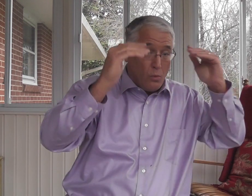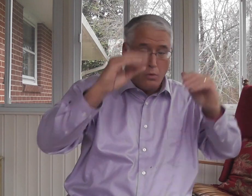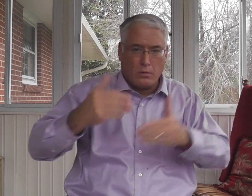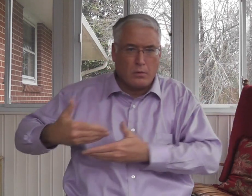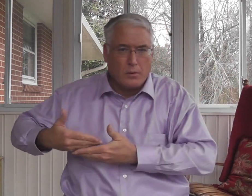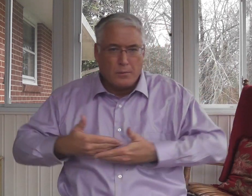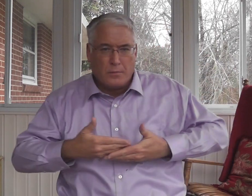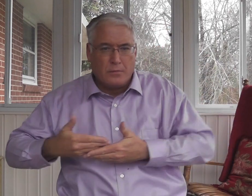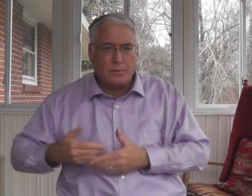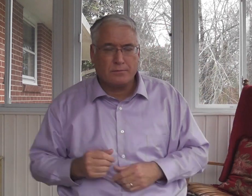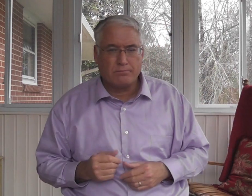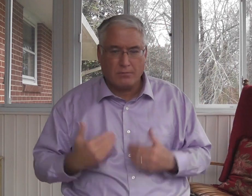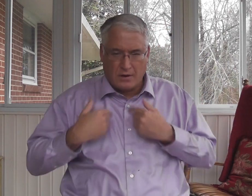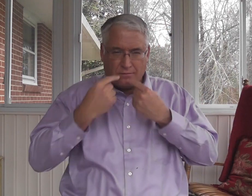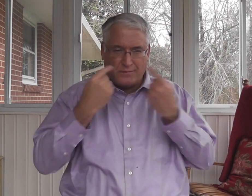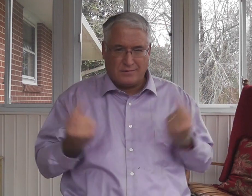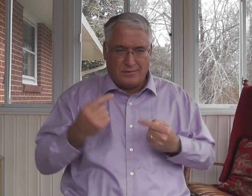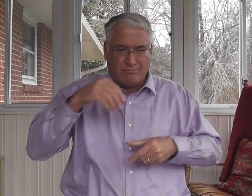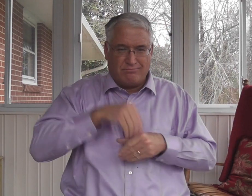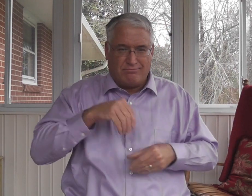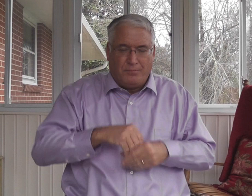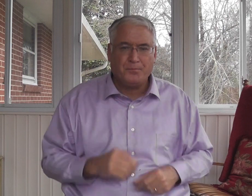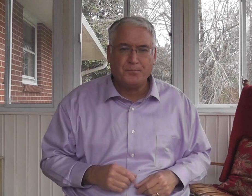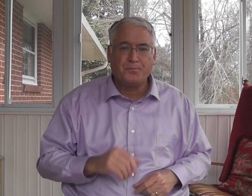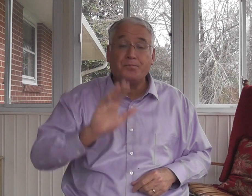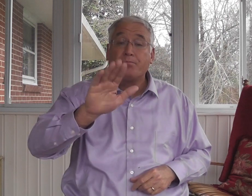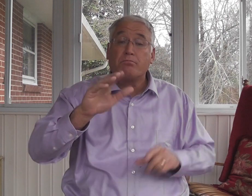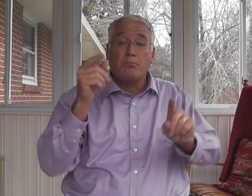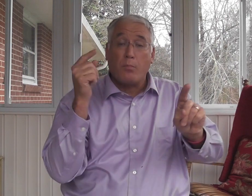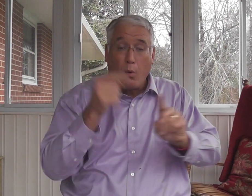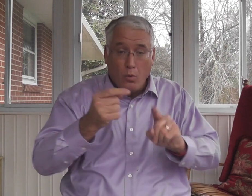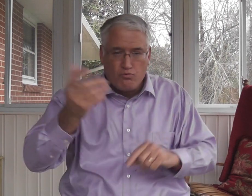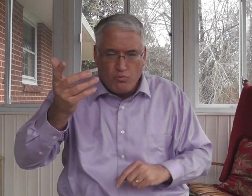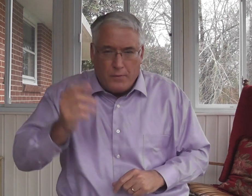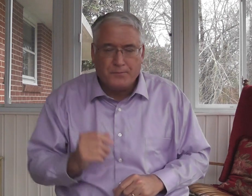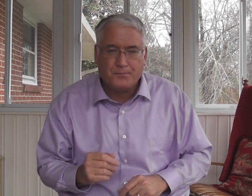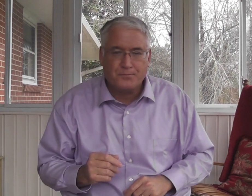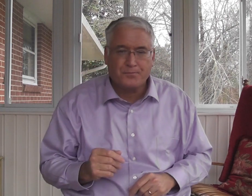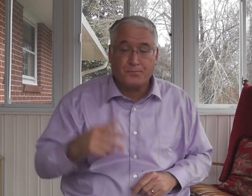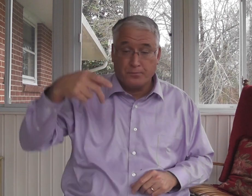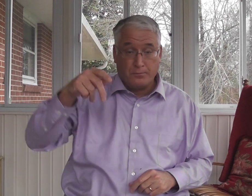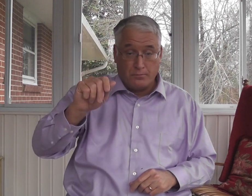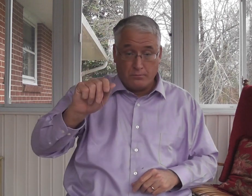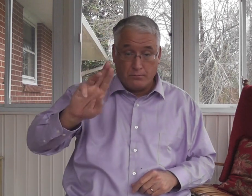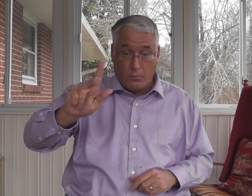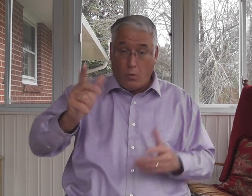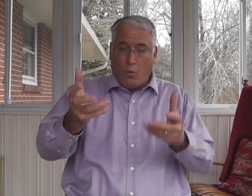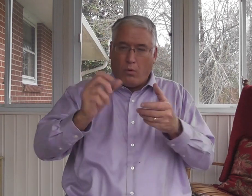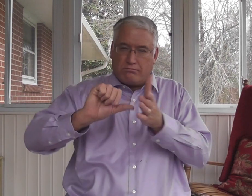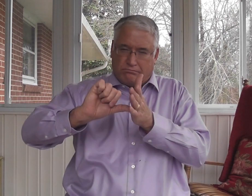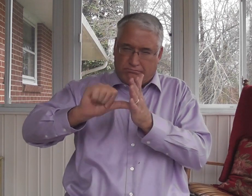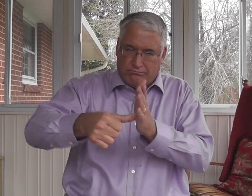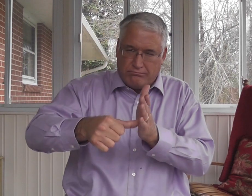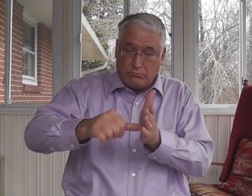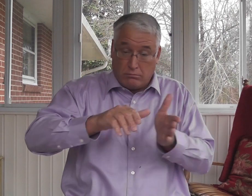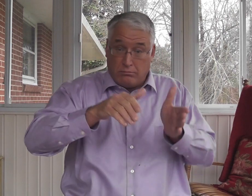nature in us, adults and babies. Sin is in us. The point is that Paul's trying to make